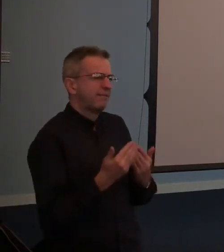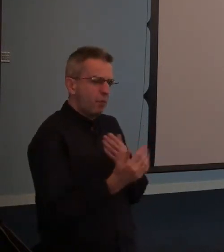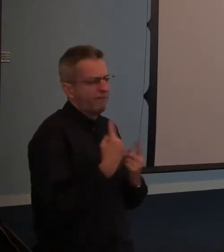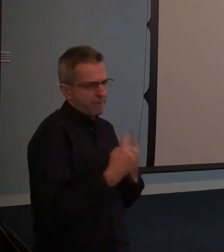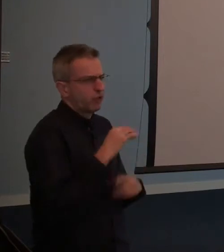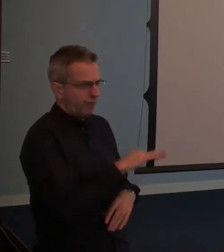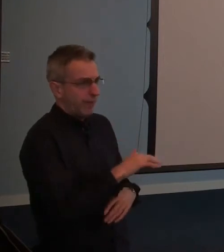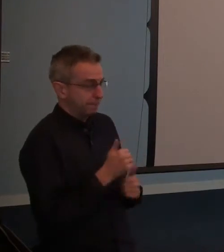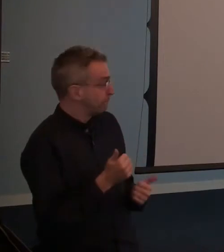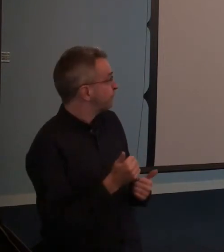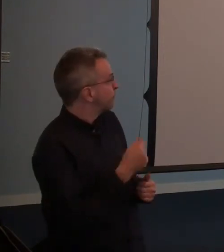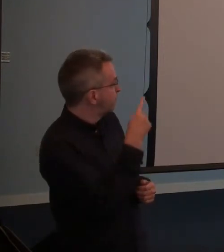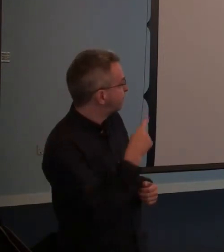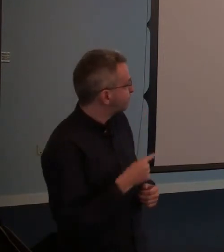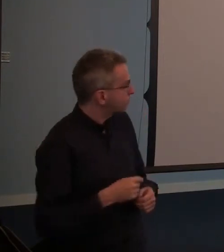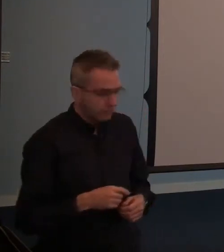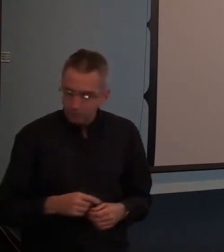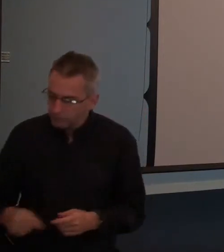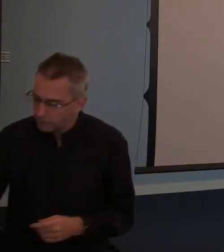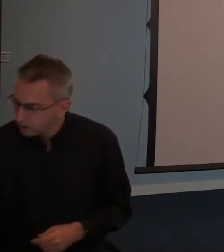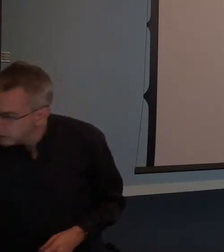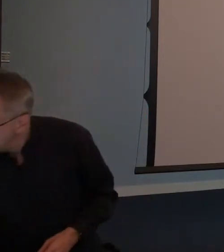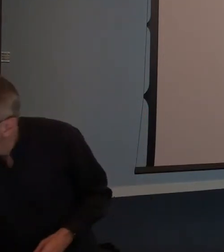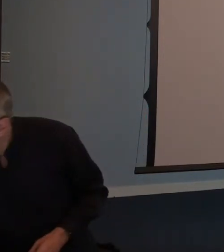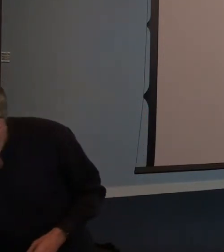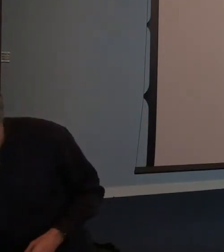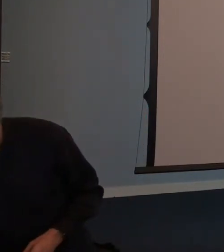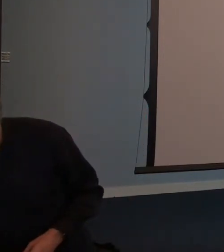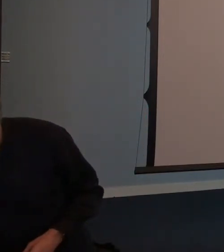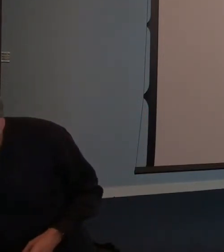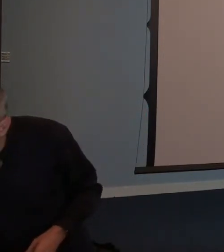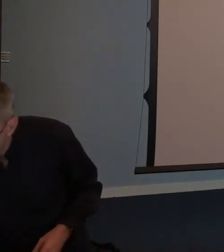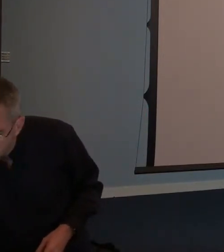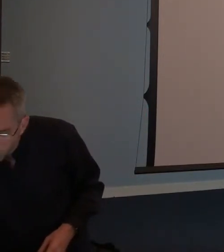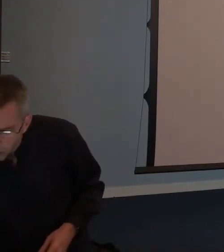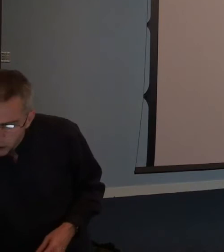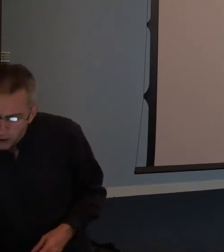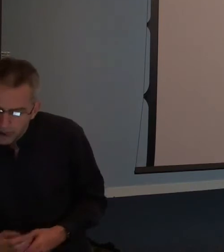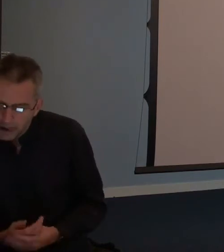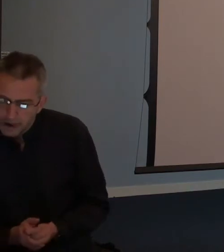deaf community, but we wanted to check a lot of websites to try and find out as much information as possible before we